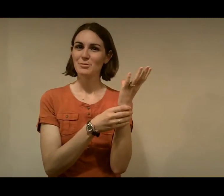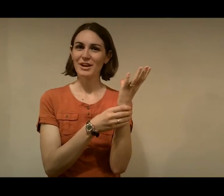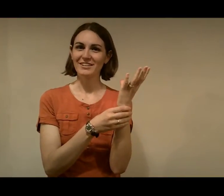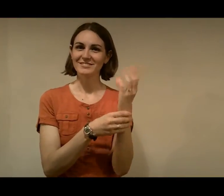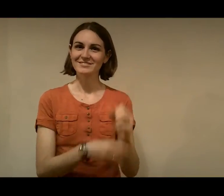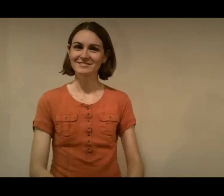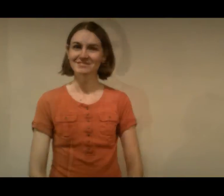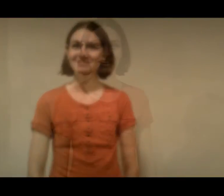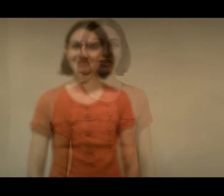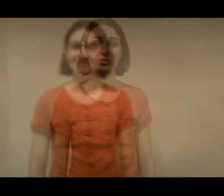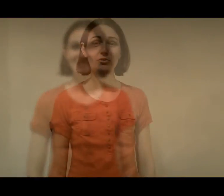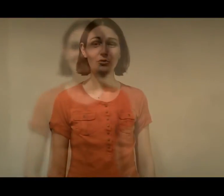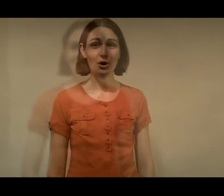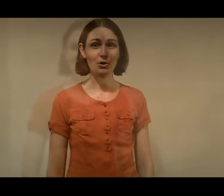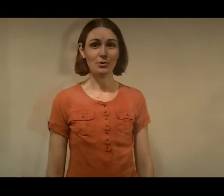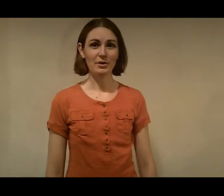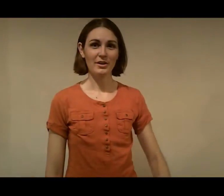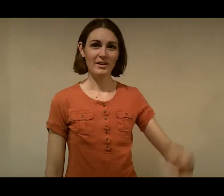Spring. Grow.